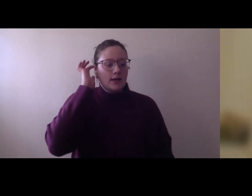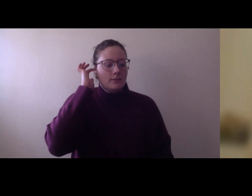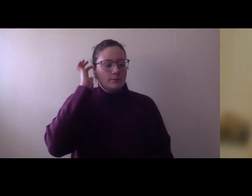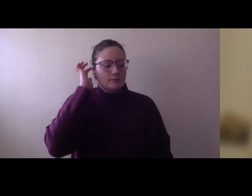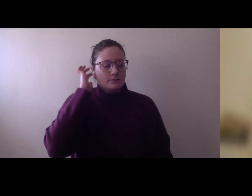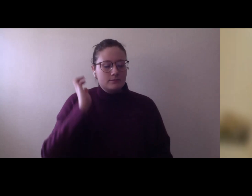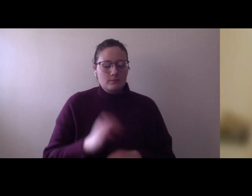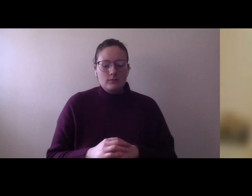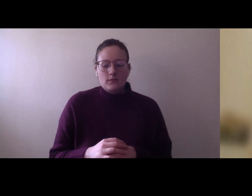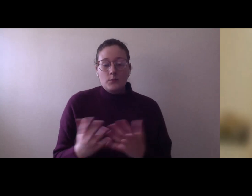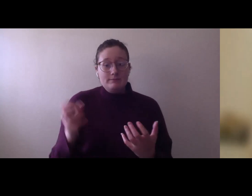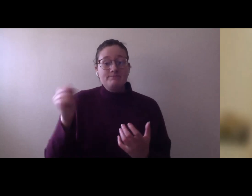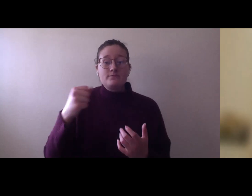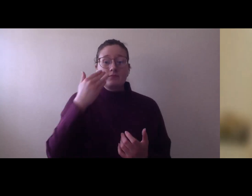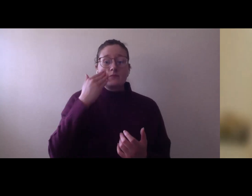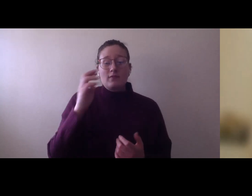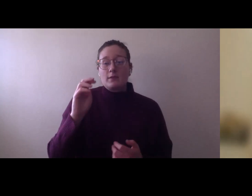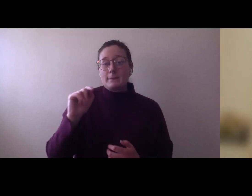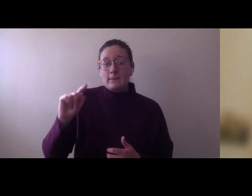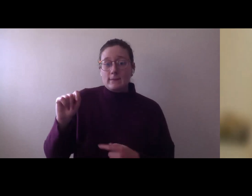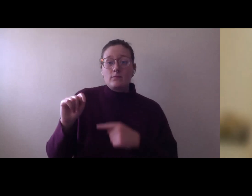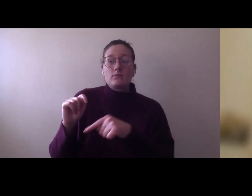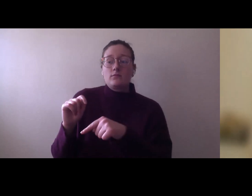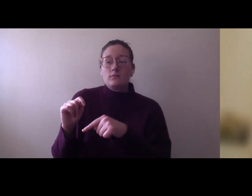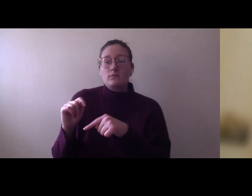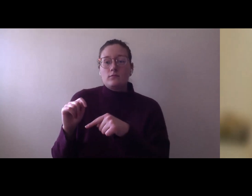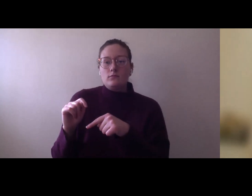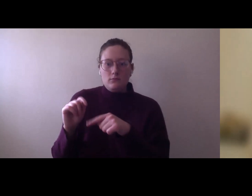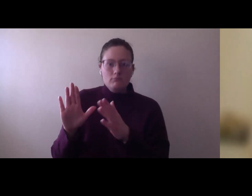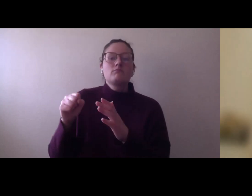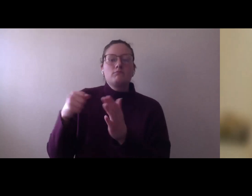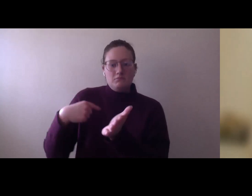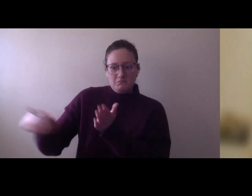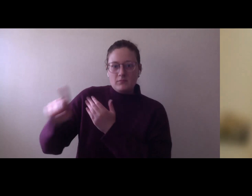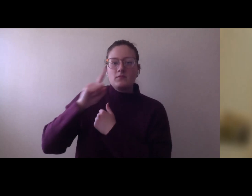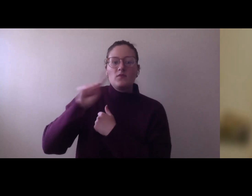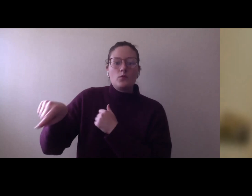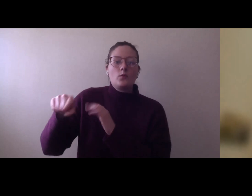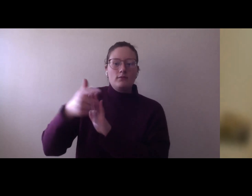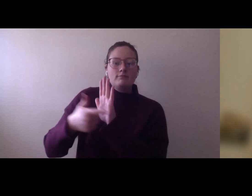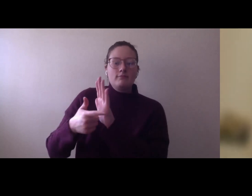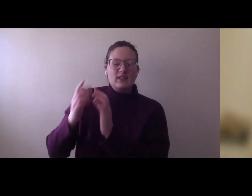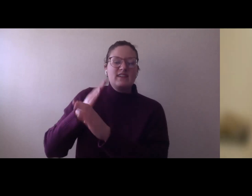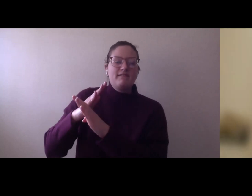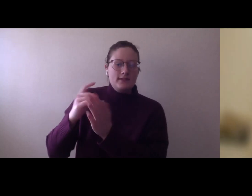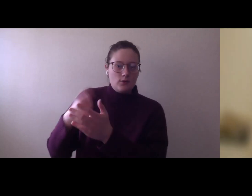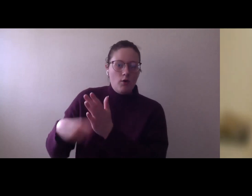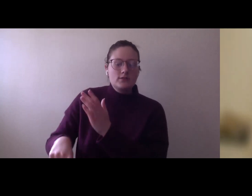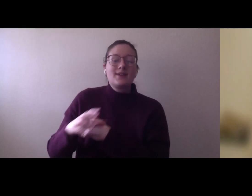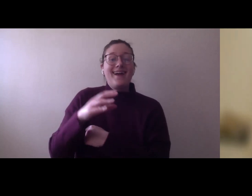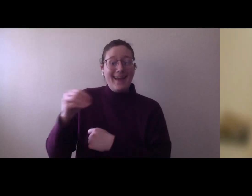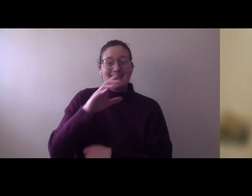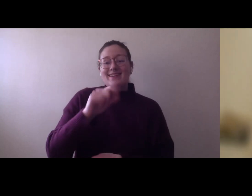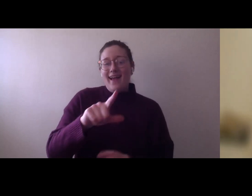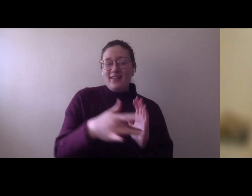So yes, I know that MIT did pay for Professor Gang Chen's defense costs, and also Caltech